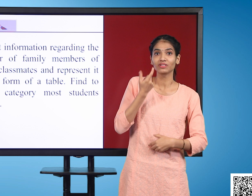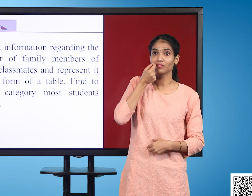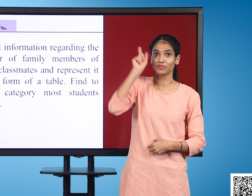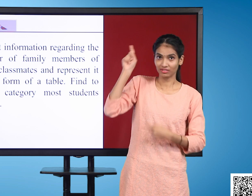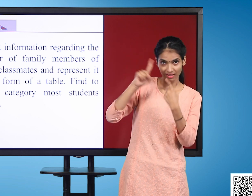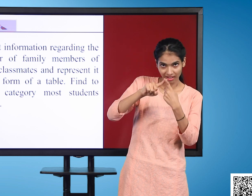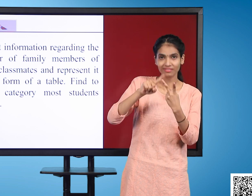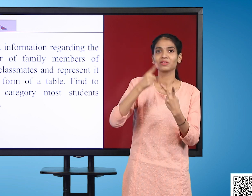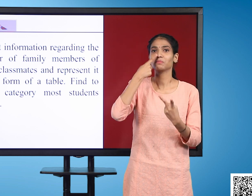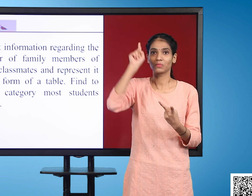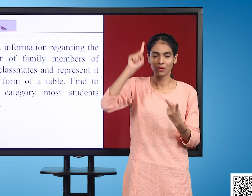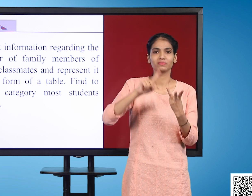form of a table.